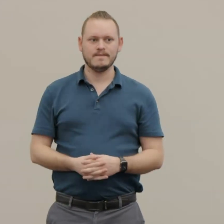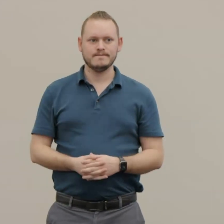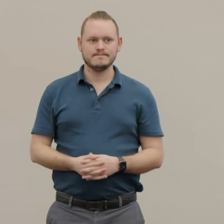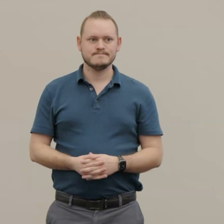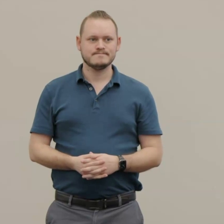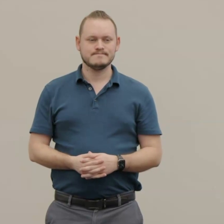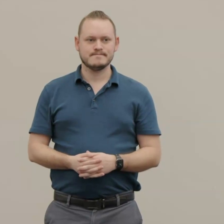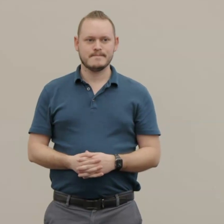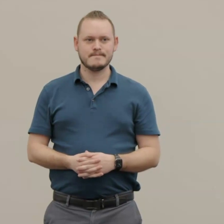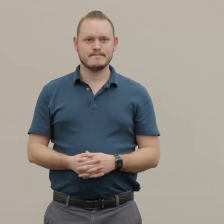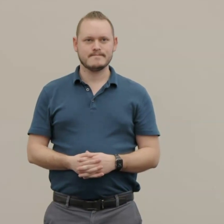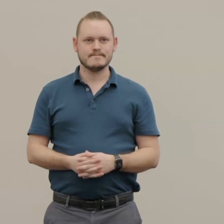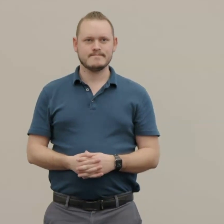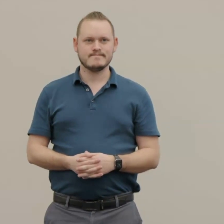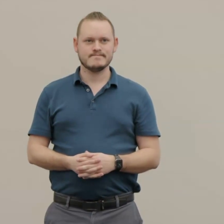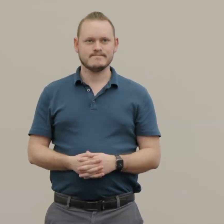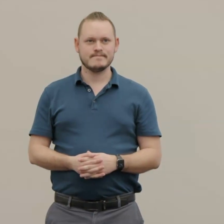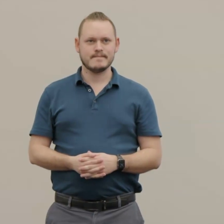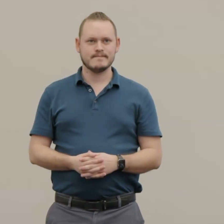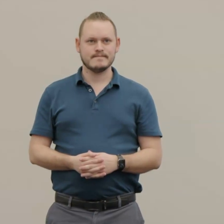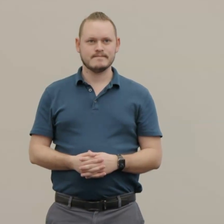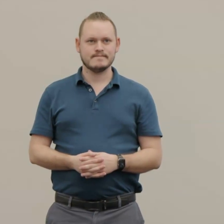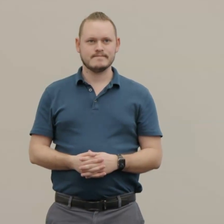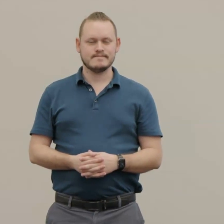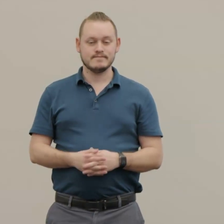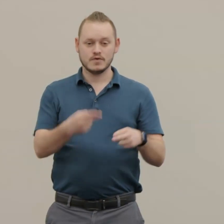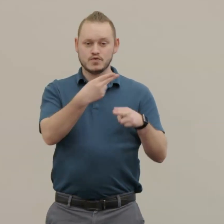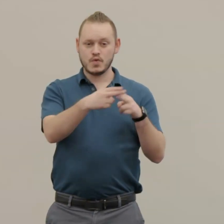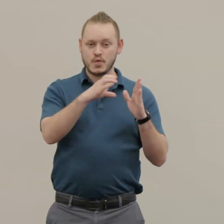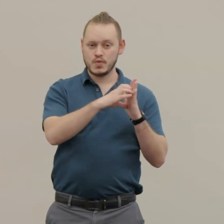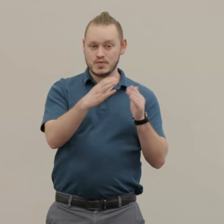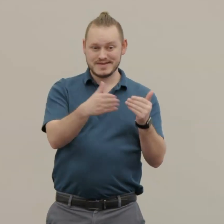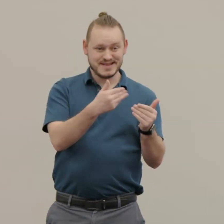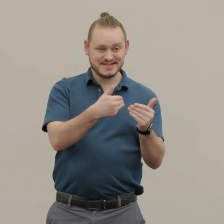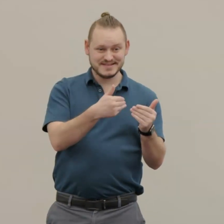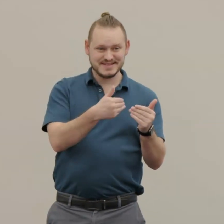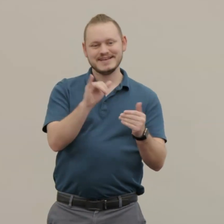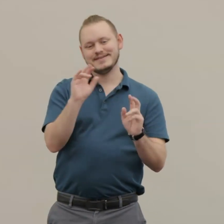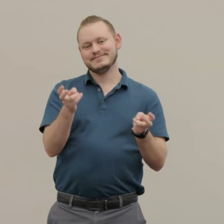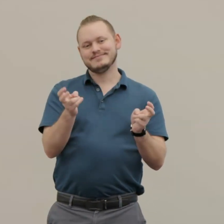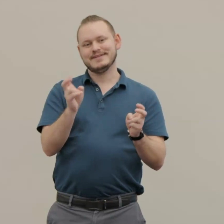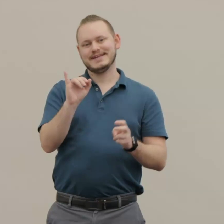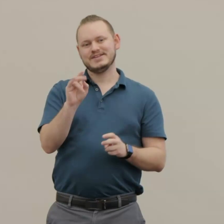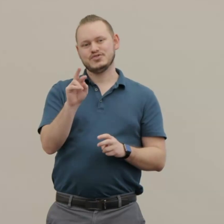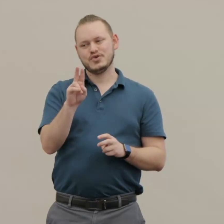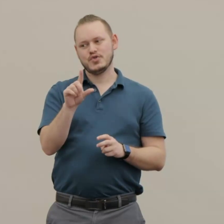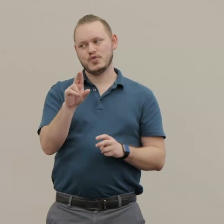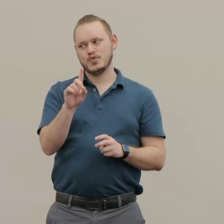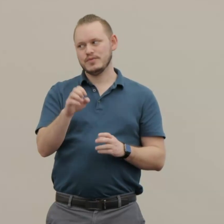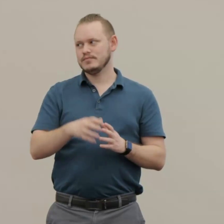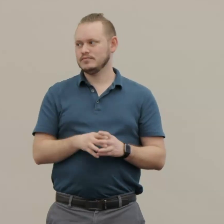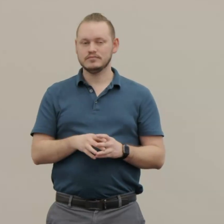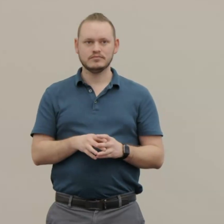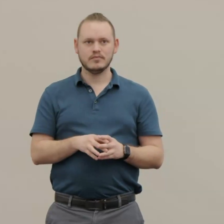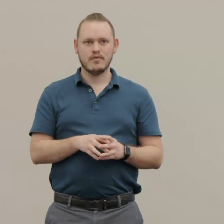How is it to read for a short passage? An interlude is what they called it, or